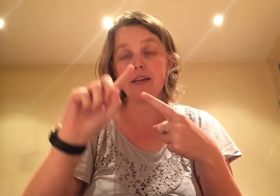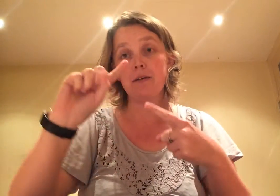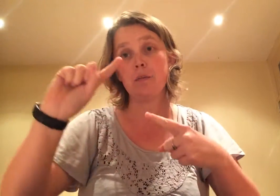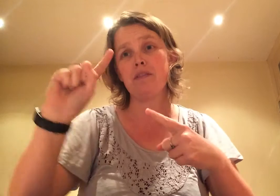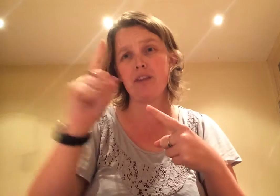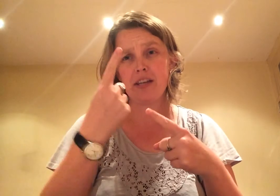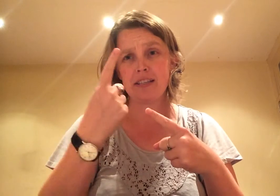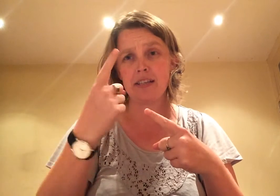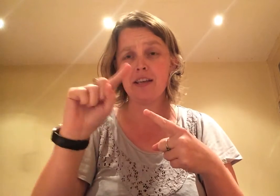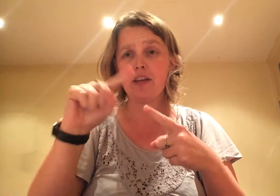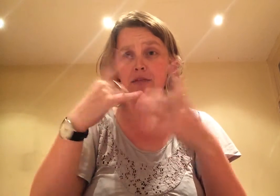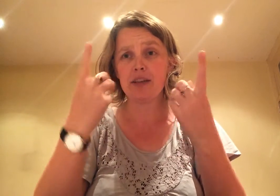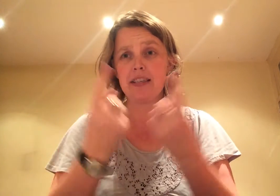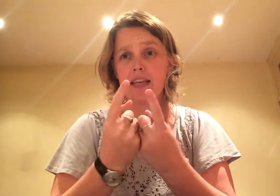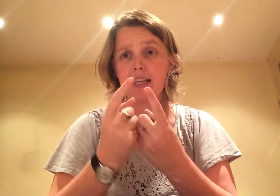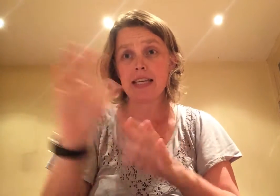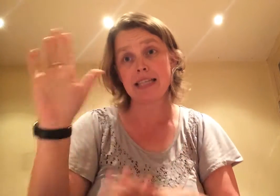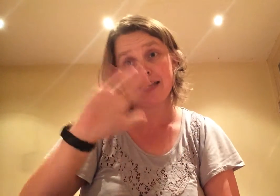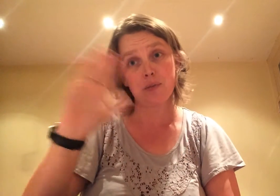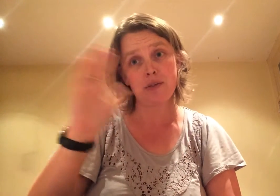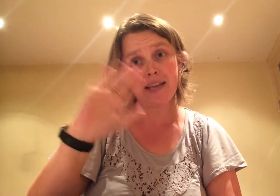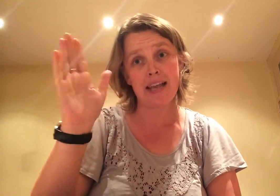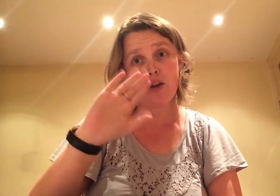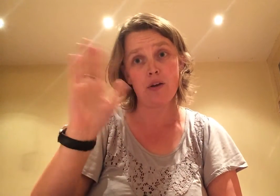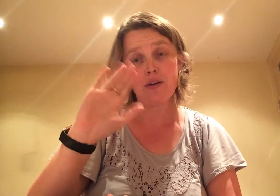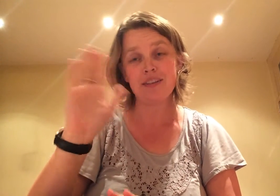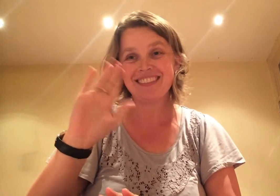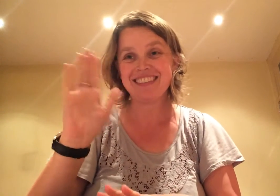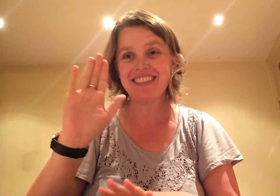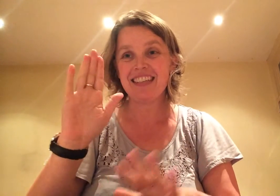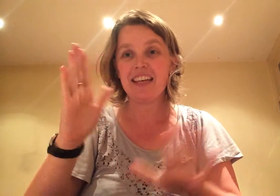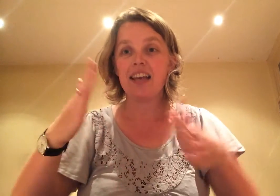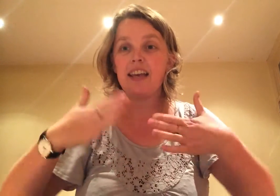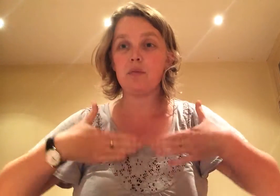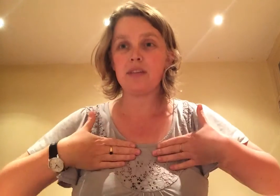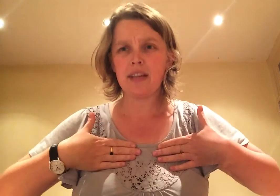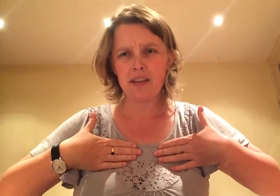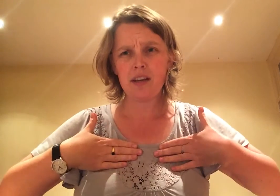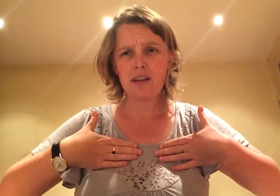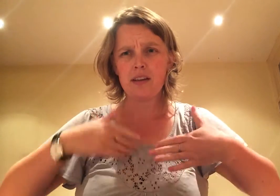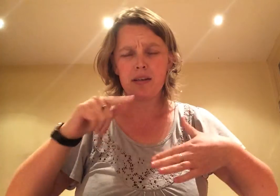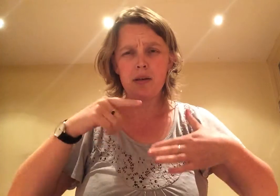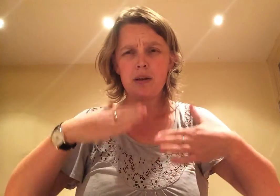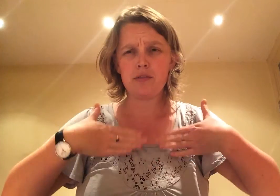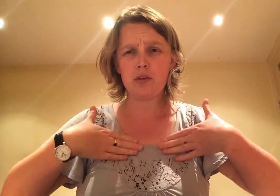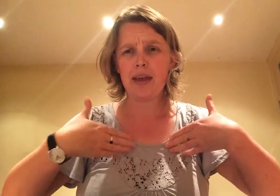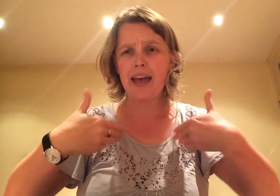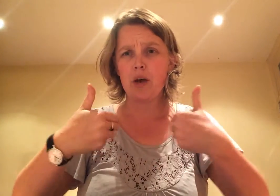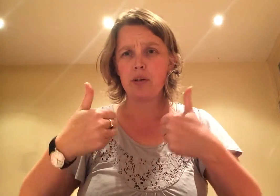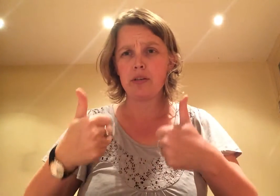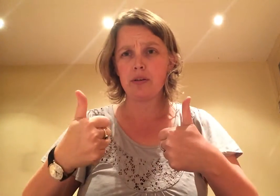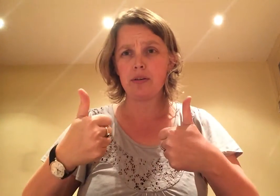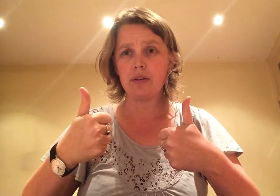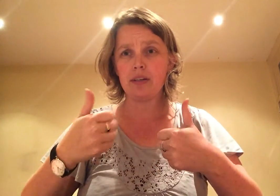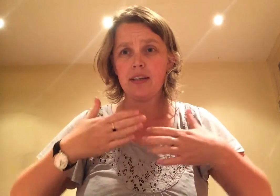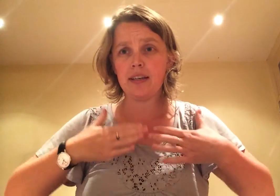well, the first thing is when you say hello, and I think I've taught you how are you. Is